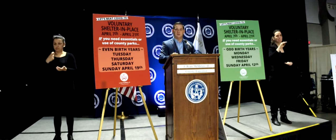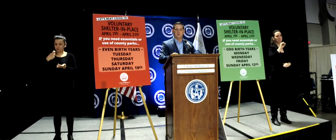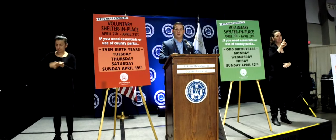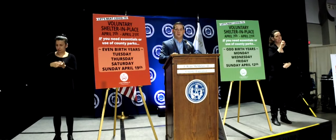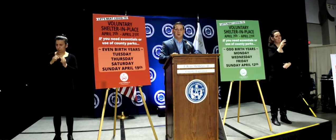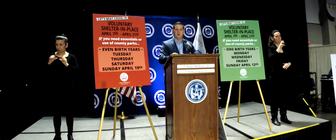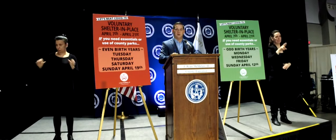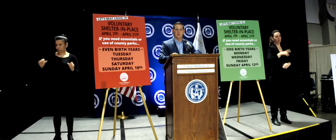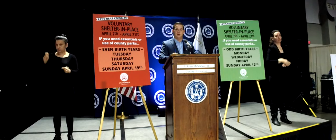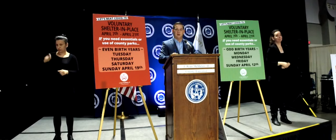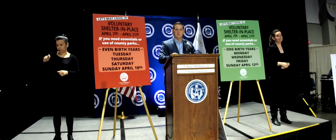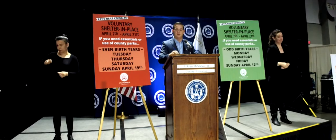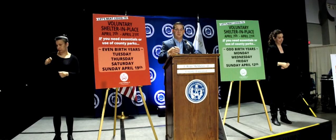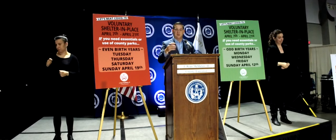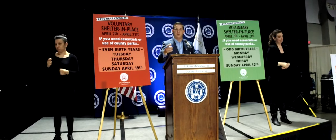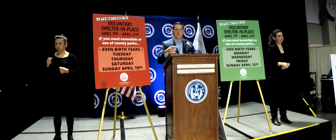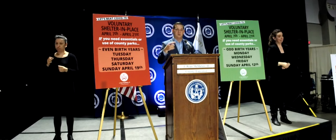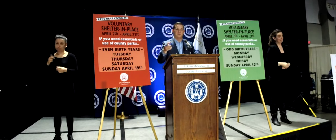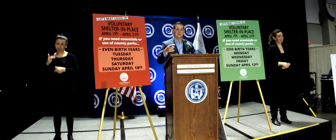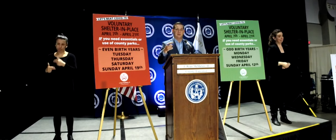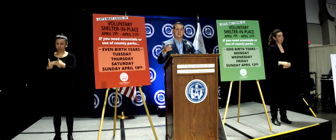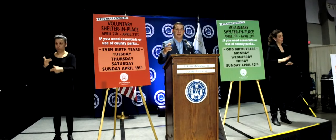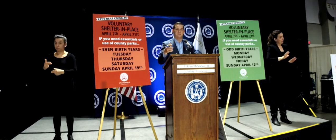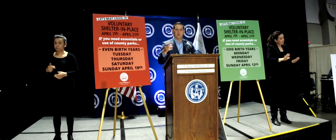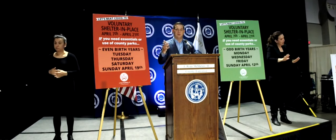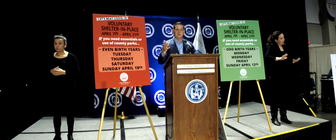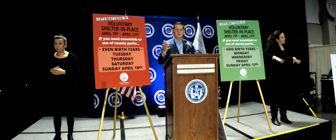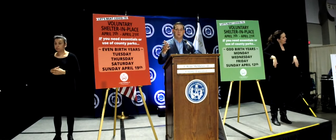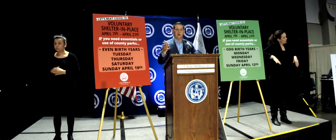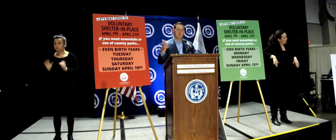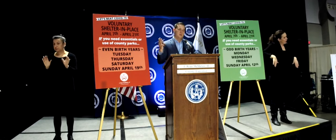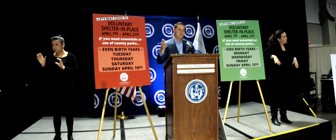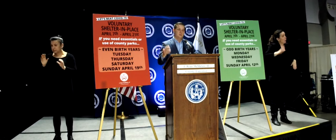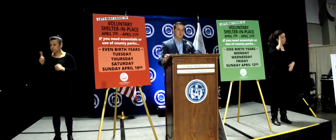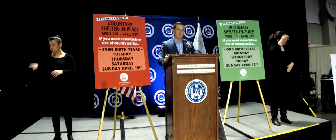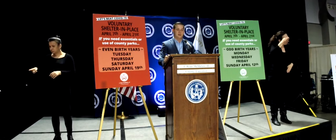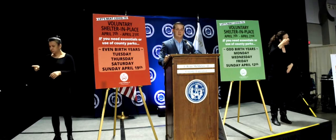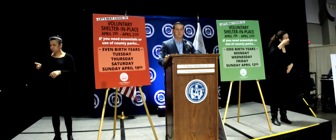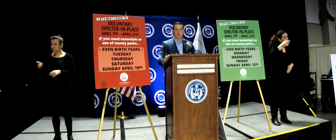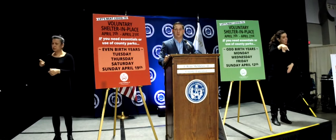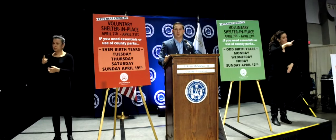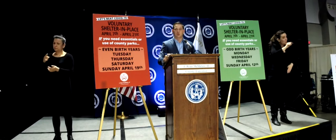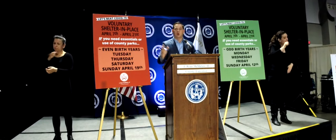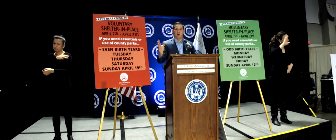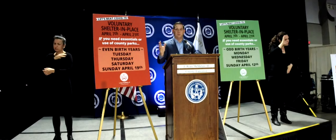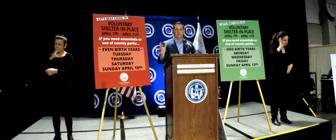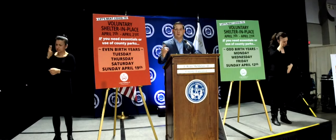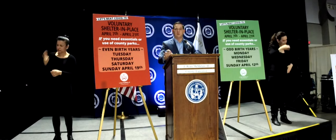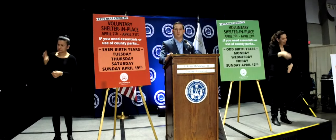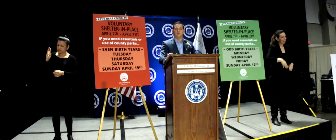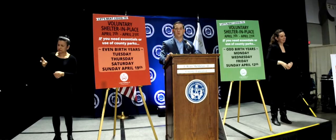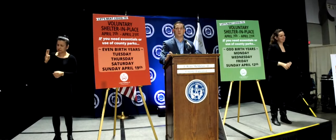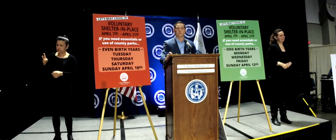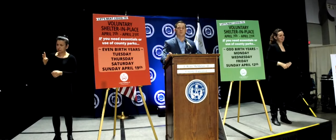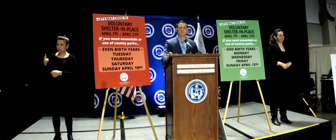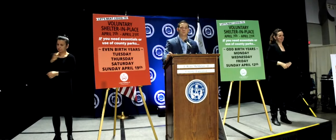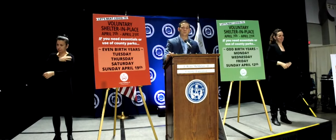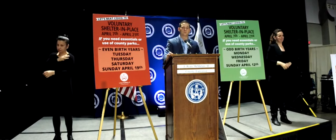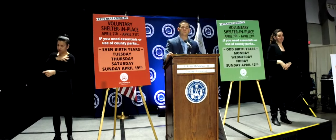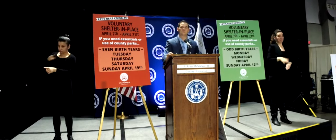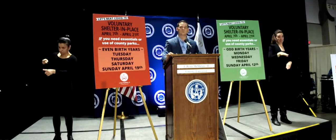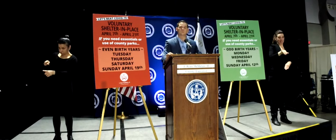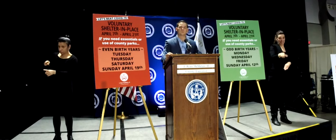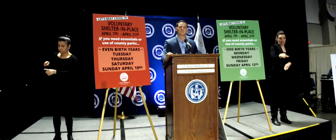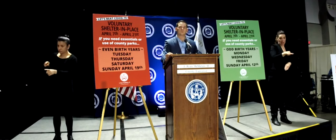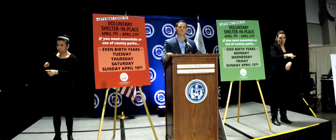and misdemeanors here. And if you see the same person 5, 10 times breaking the same law, well, at some point you just lose all credibility if you don't enforce it. But if you